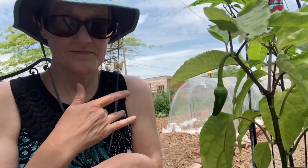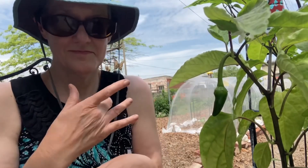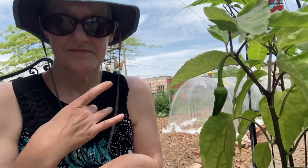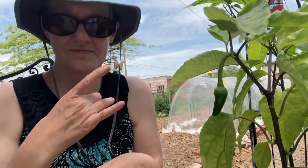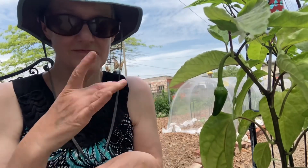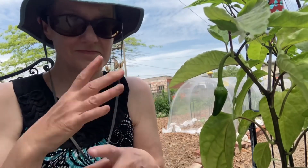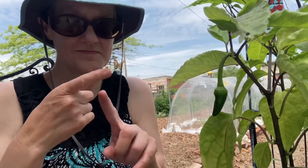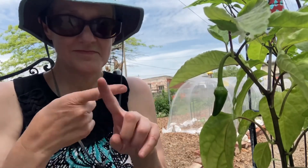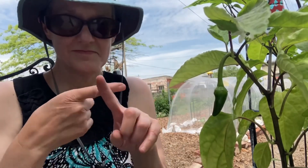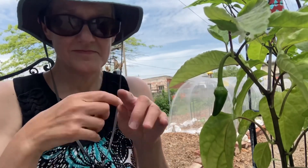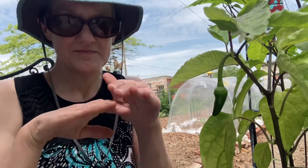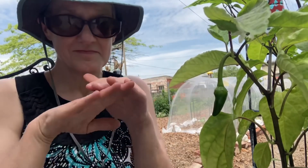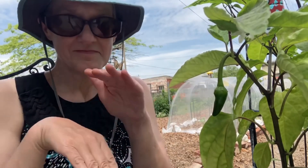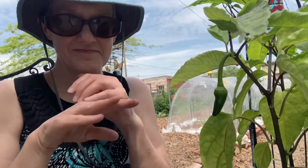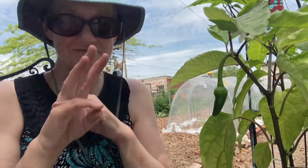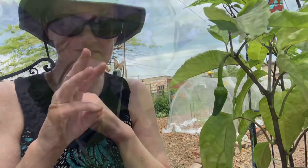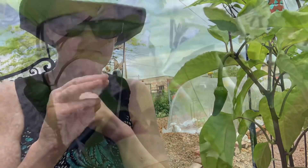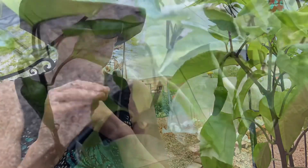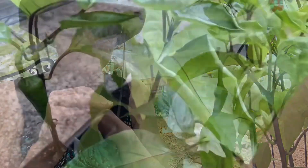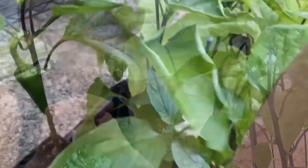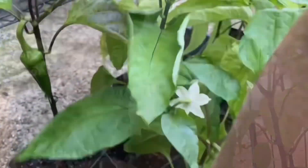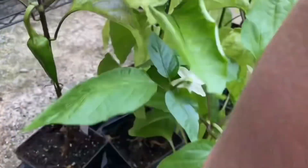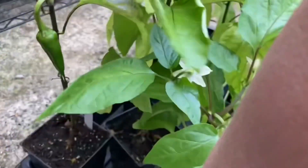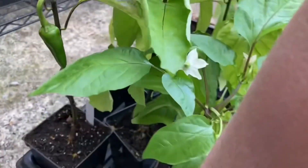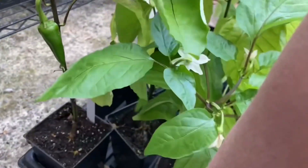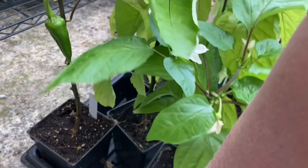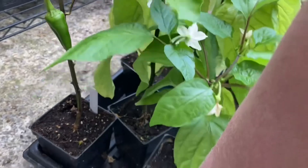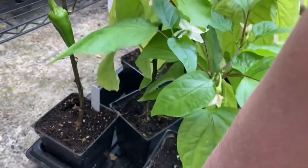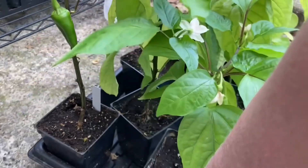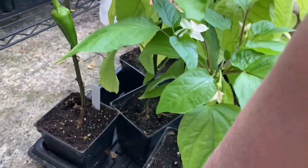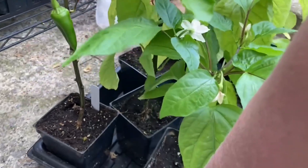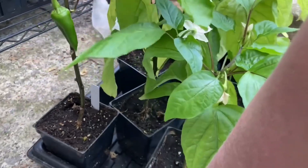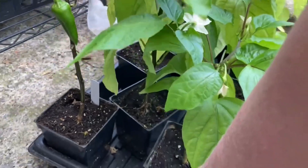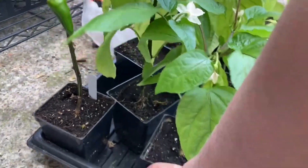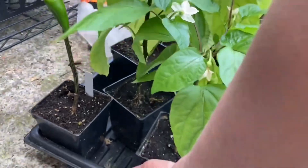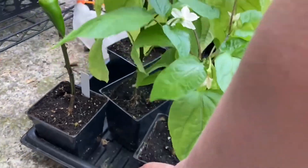them outside. They really don't like temperatures below 60.